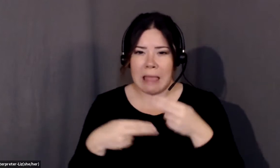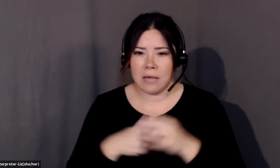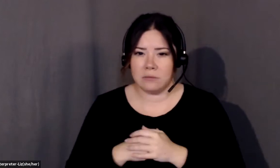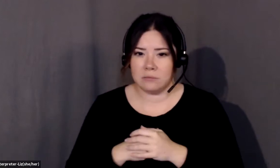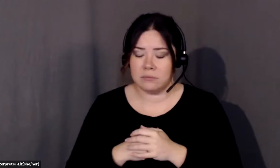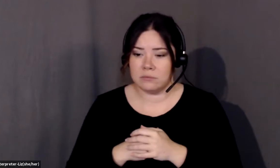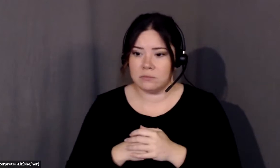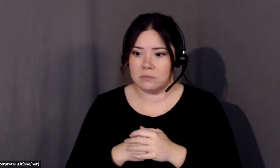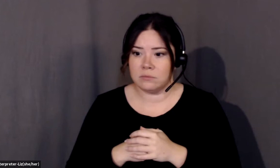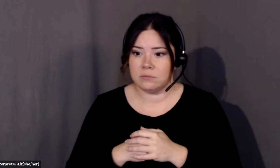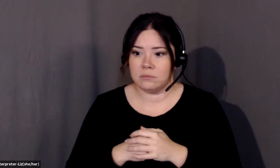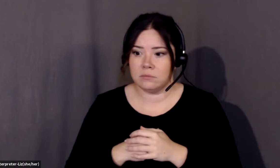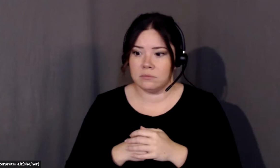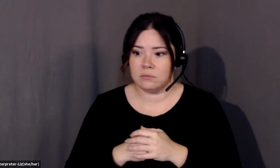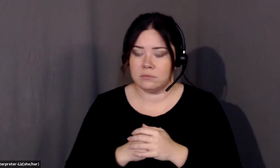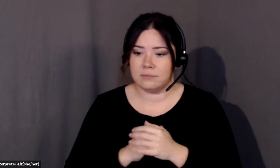wanted to add anything.